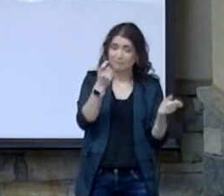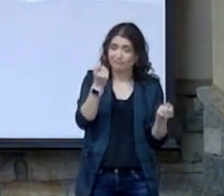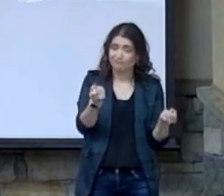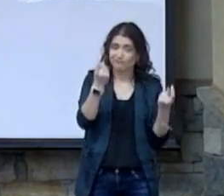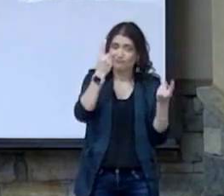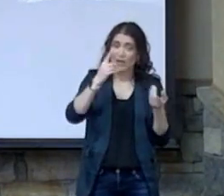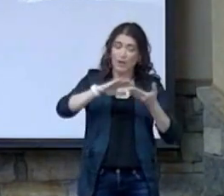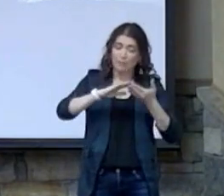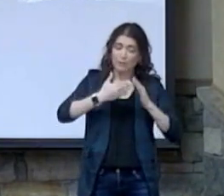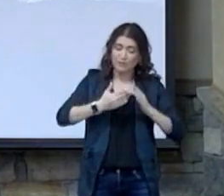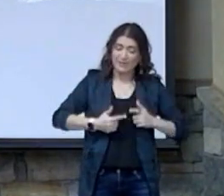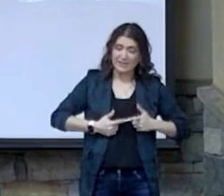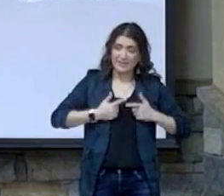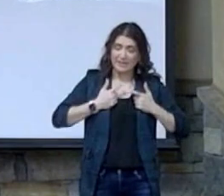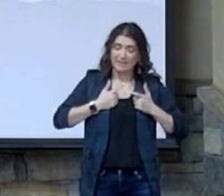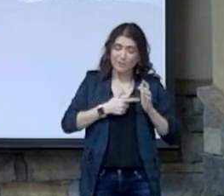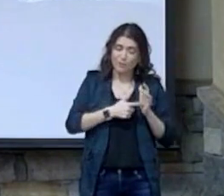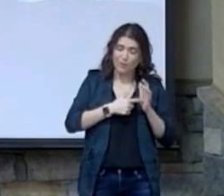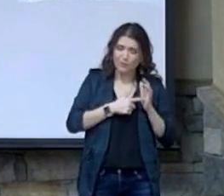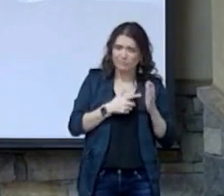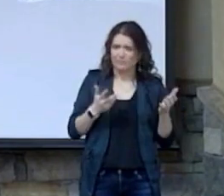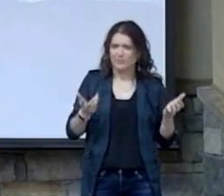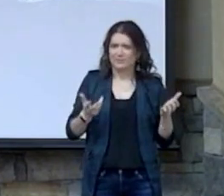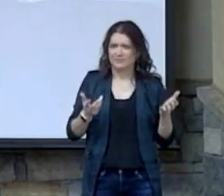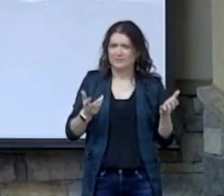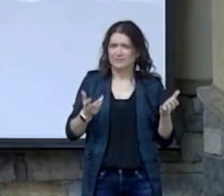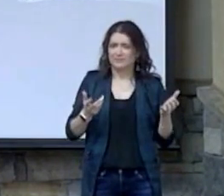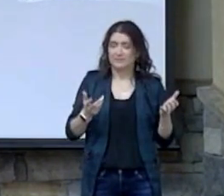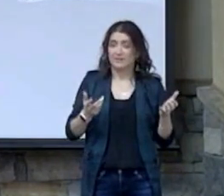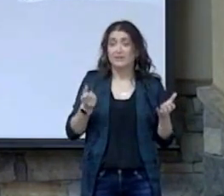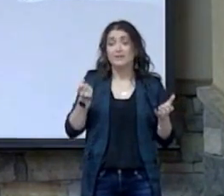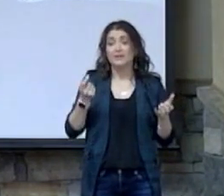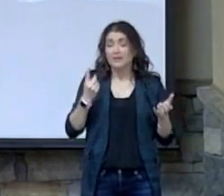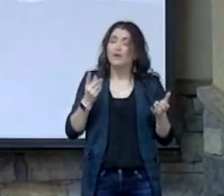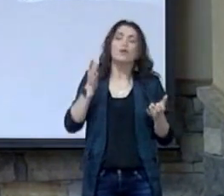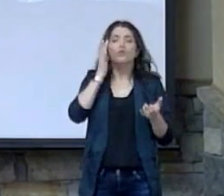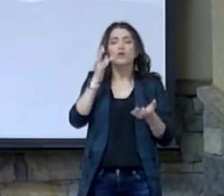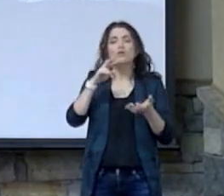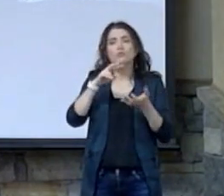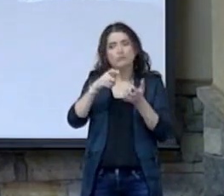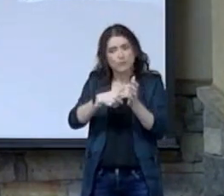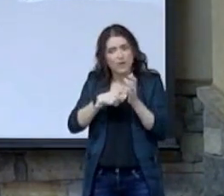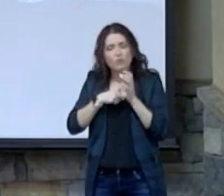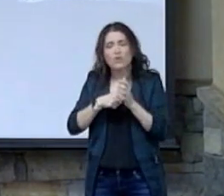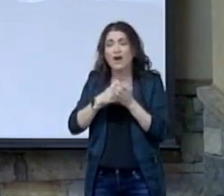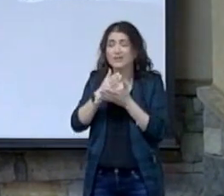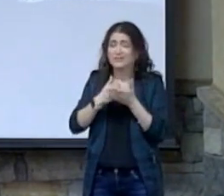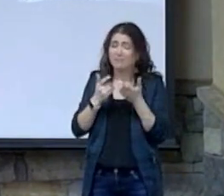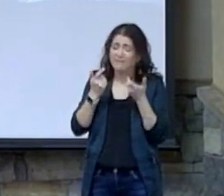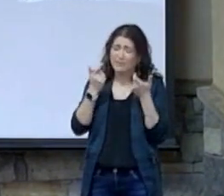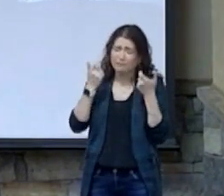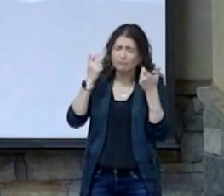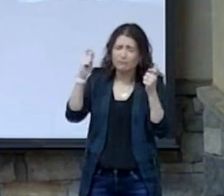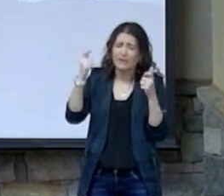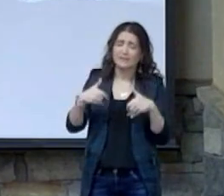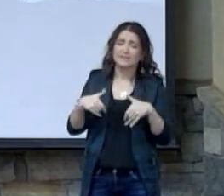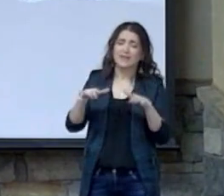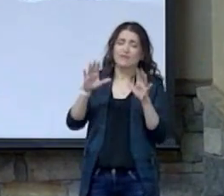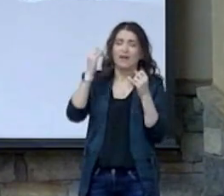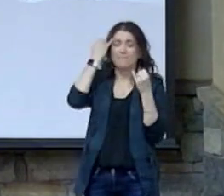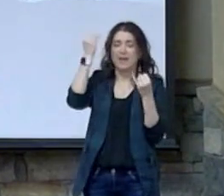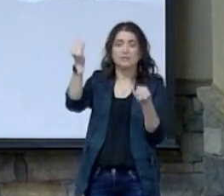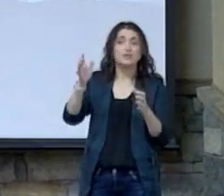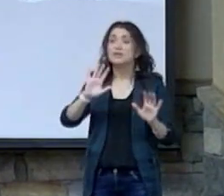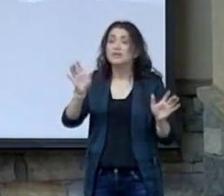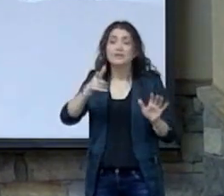community living is going to require. You see, it's going to require some of the greatest sacrifice that you can imagine. It's not about